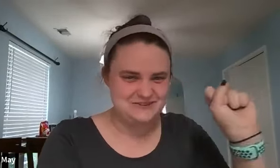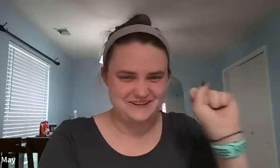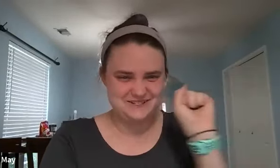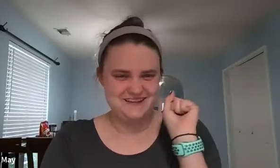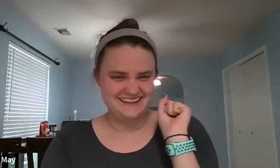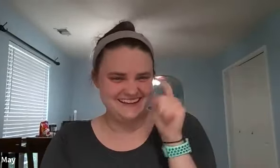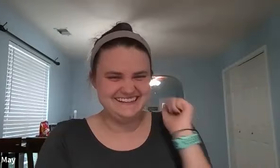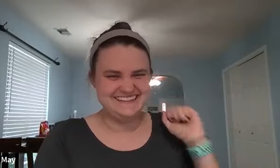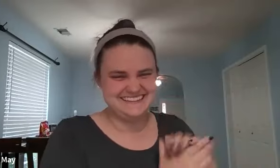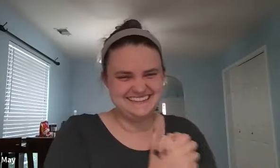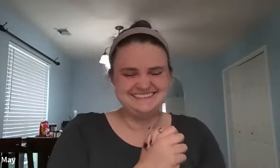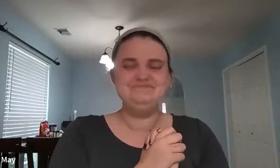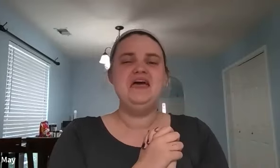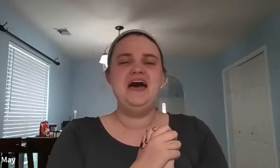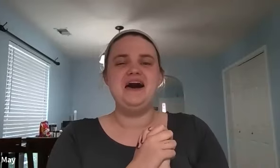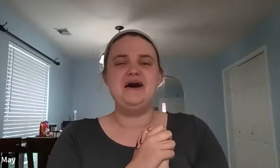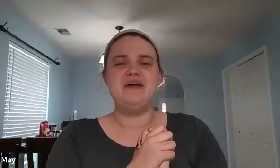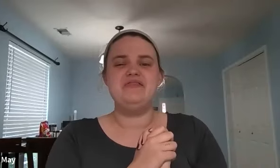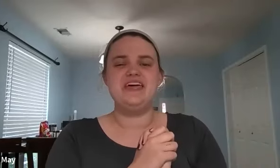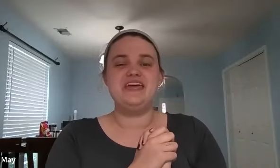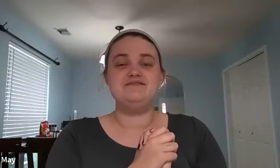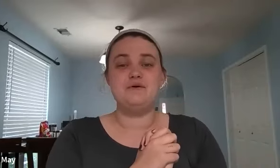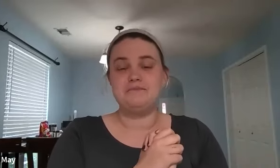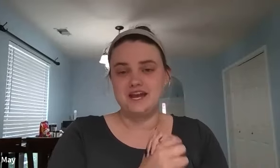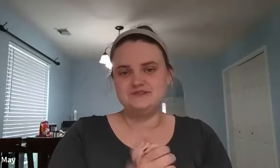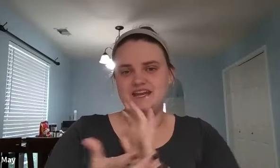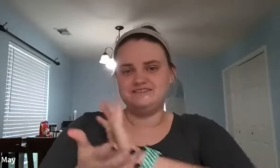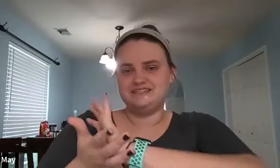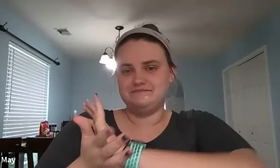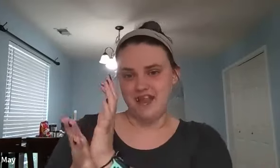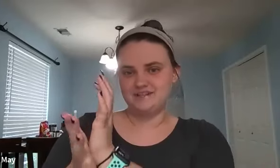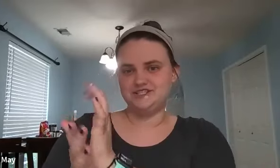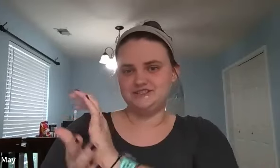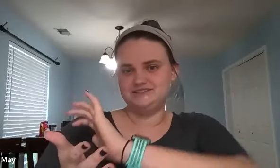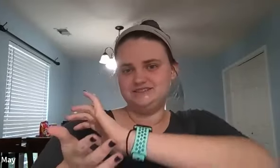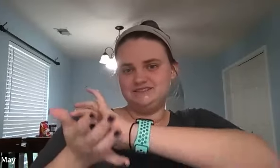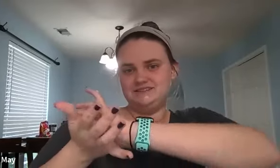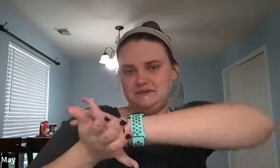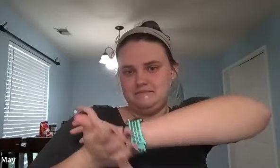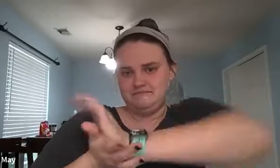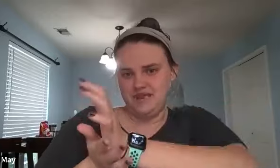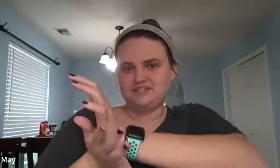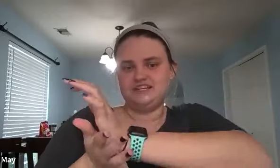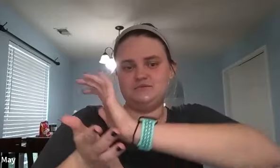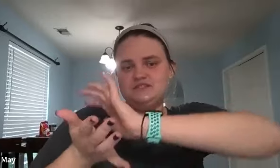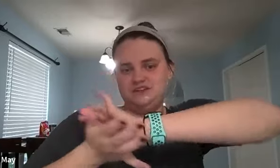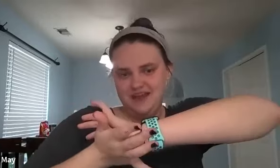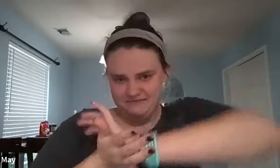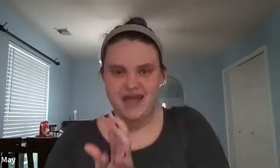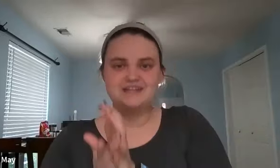finger spelling. And then for mashed potatoes, it's mashed, like it's almost like, yeah,